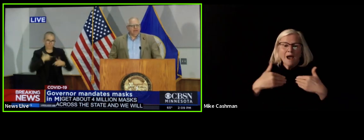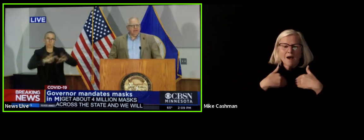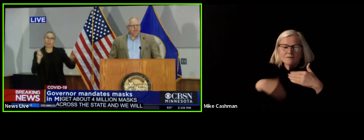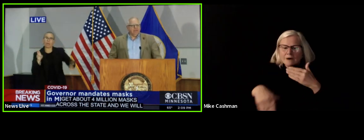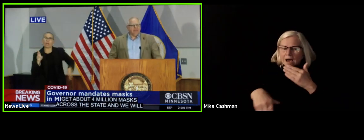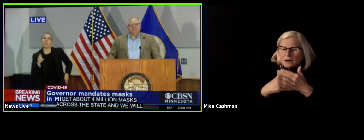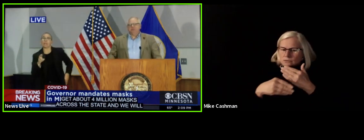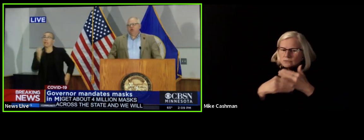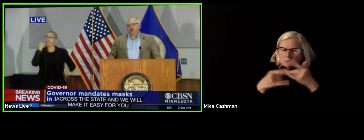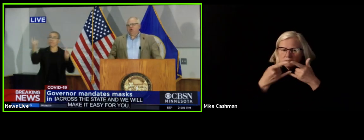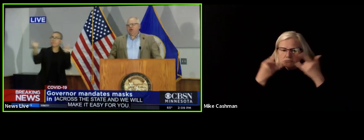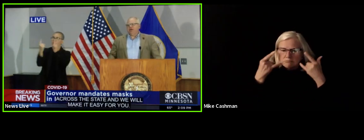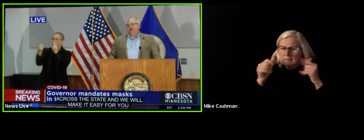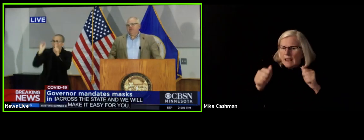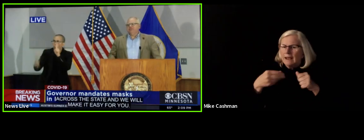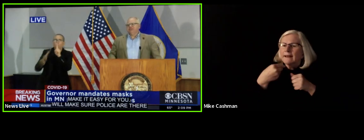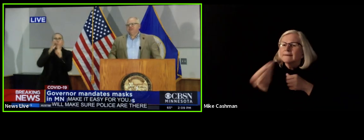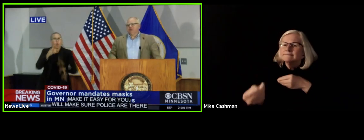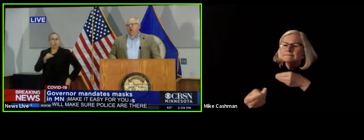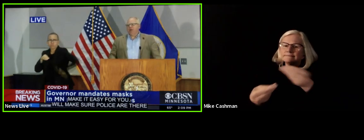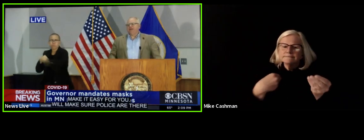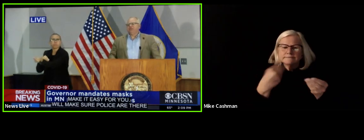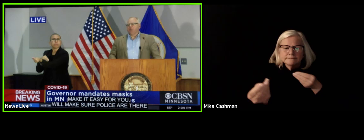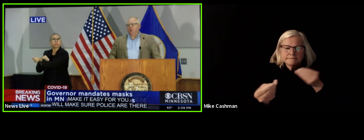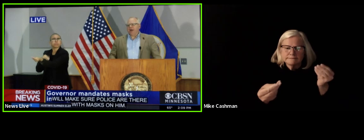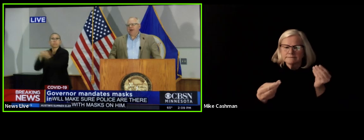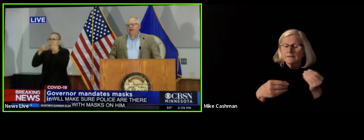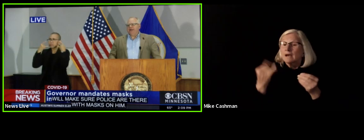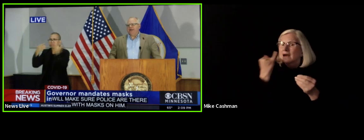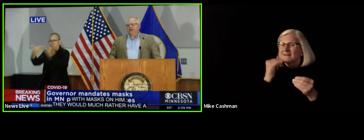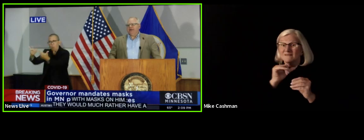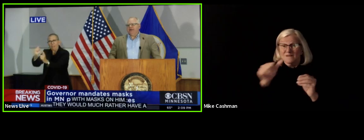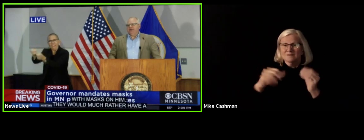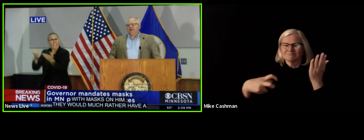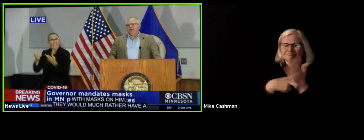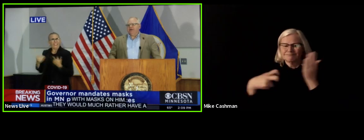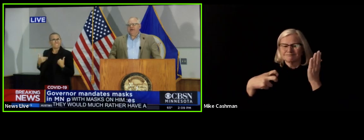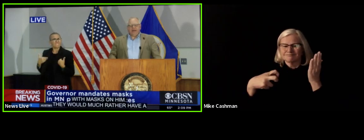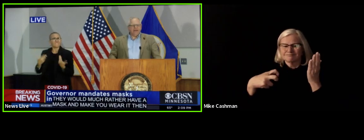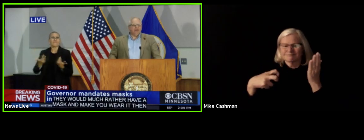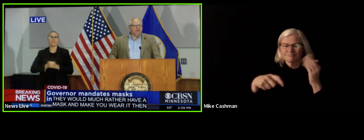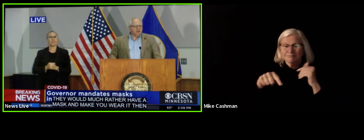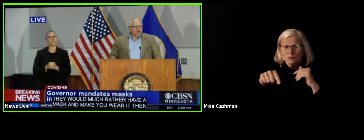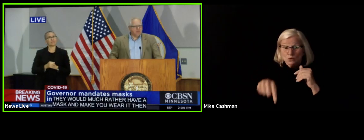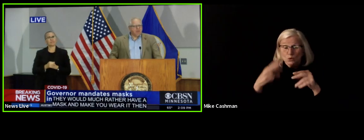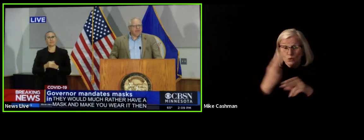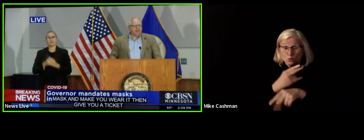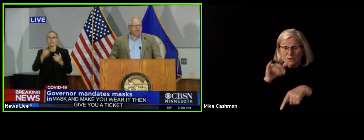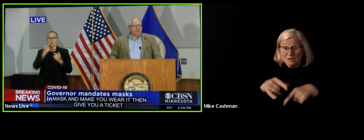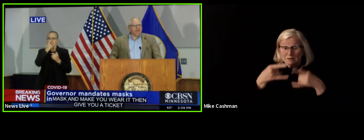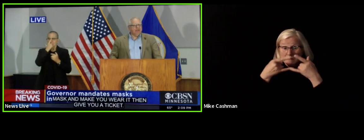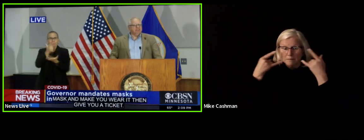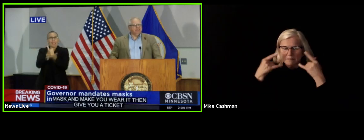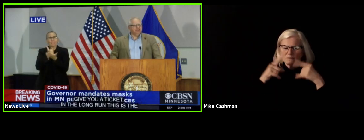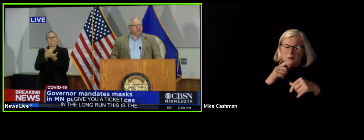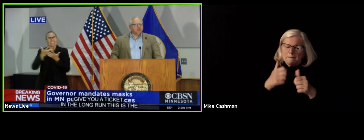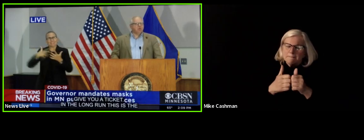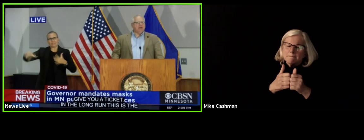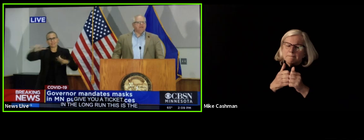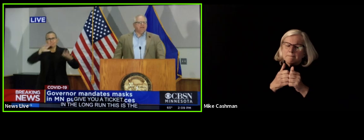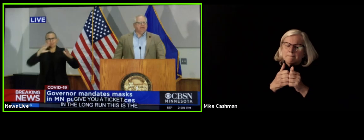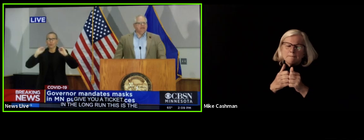ticket. Because in the long run, this is the quickest way to ending the COVID pandemic. It is the